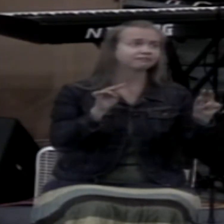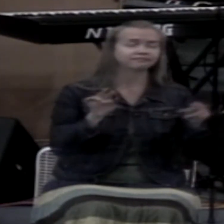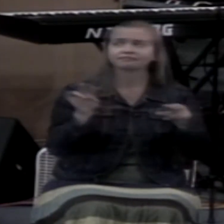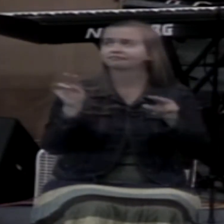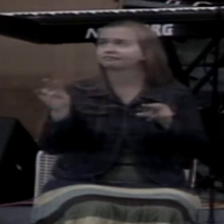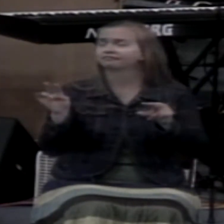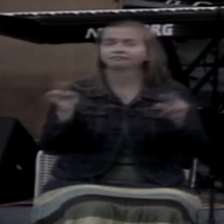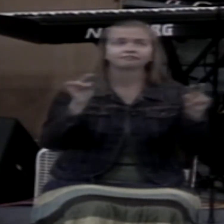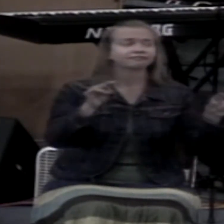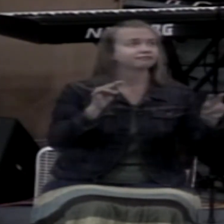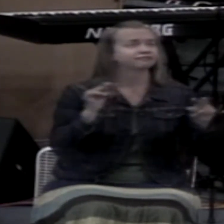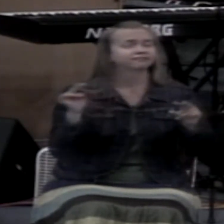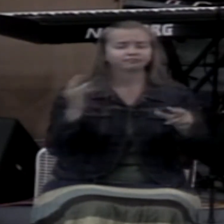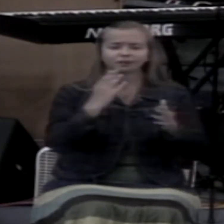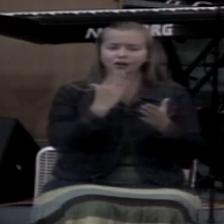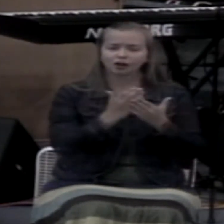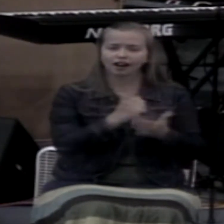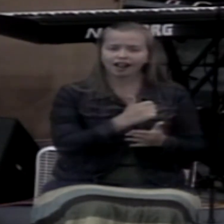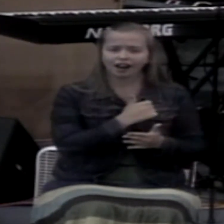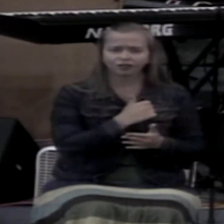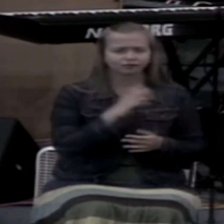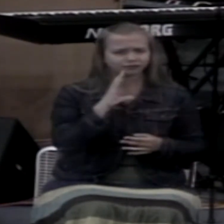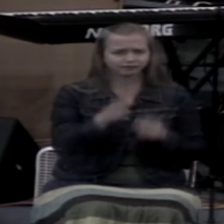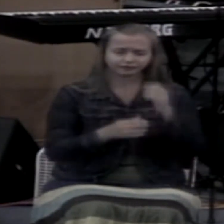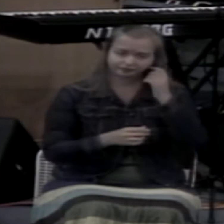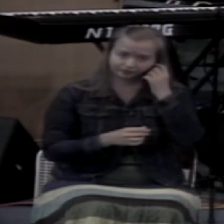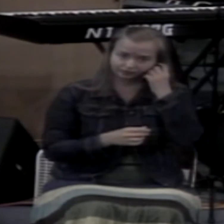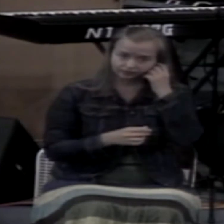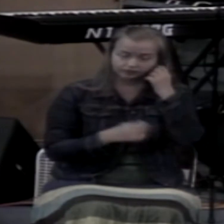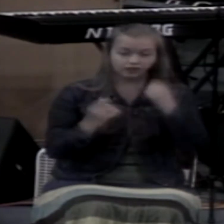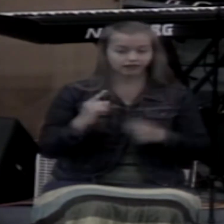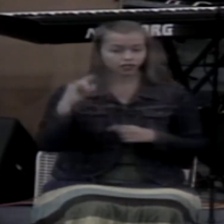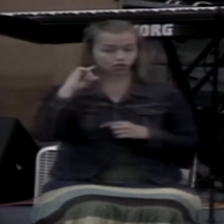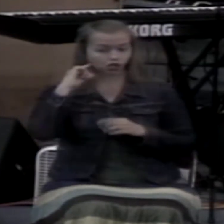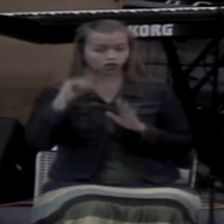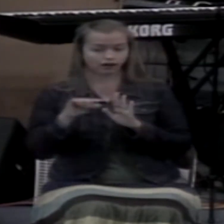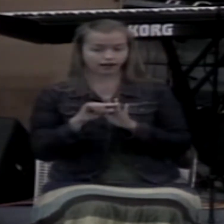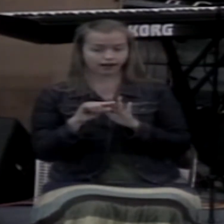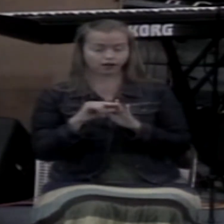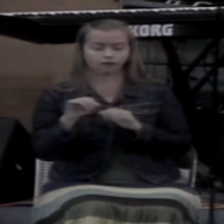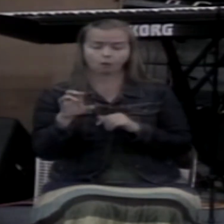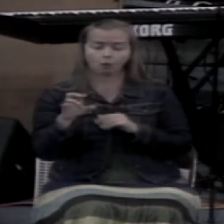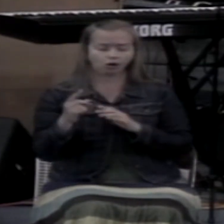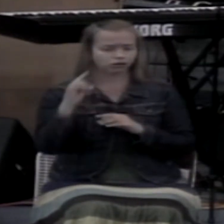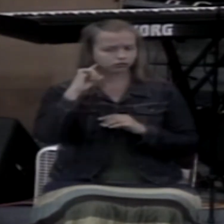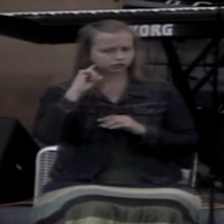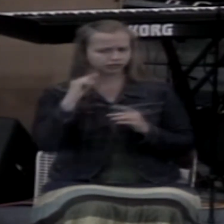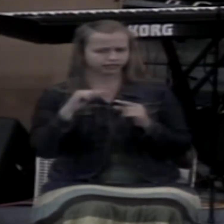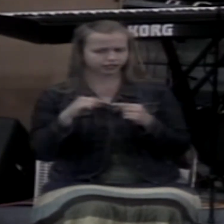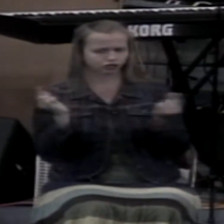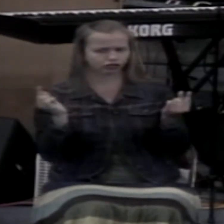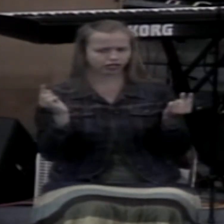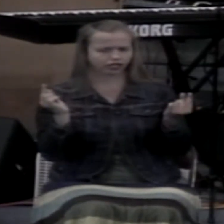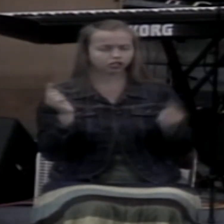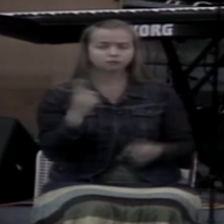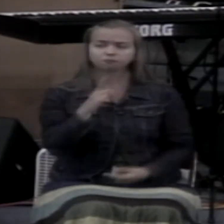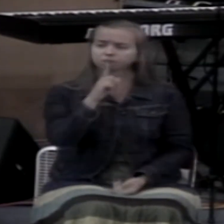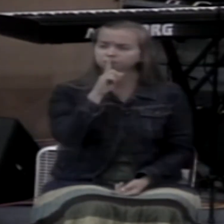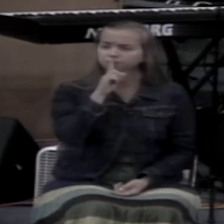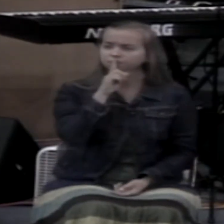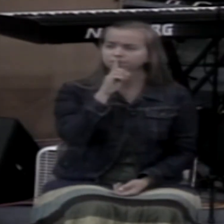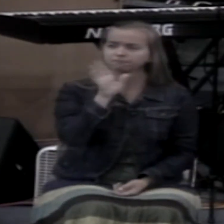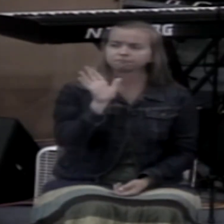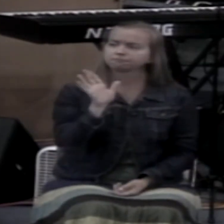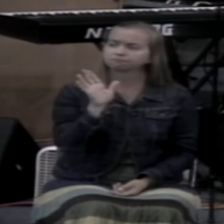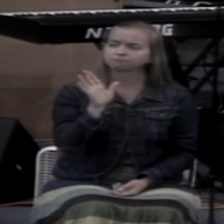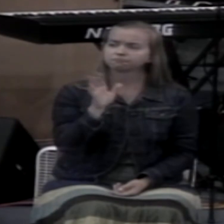their primary responsibility, or perhaps maybe not even their business, to be correcting everybody's problem.